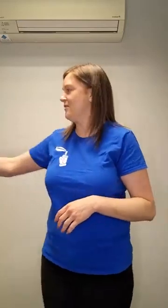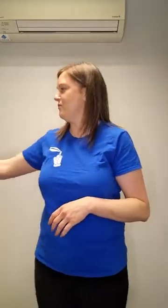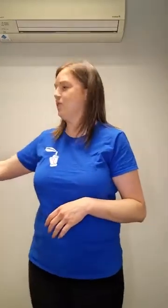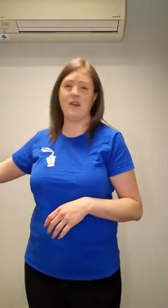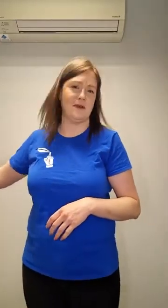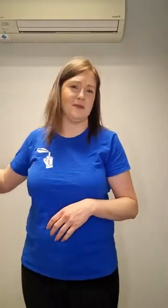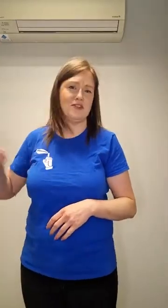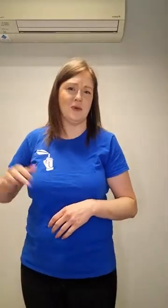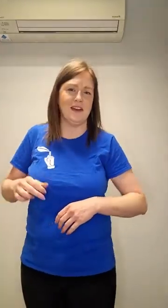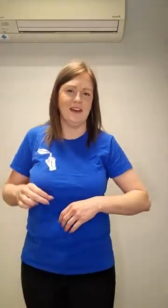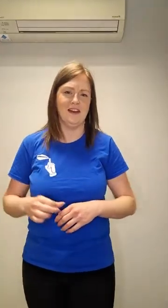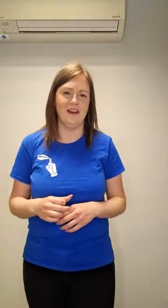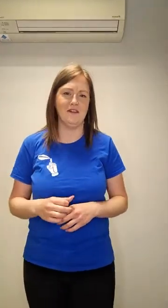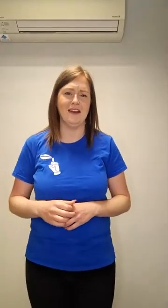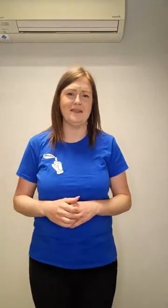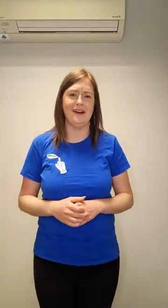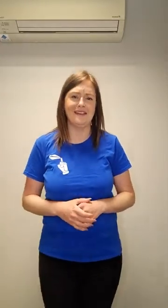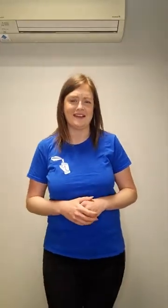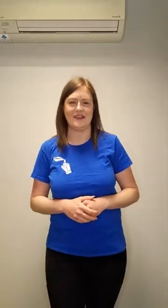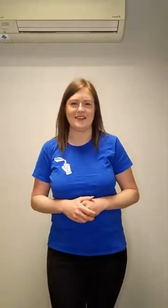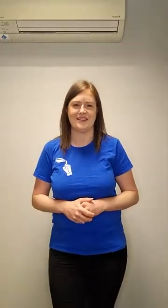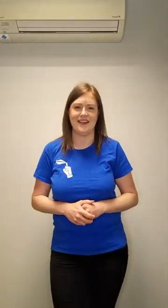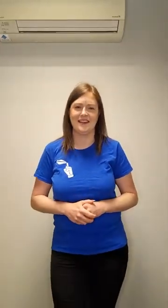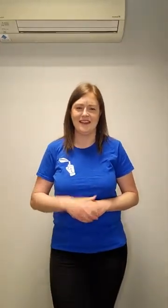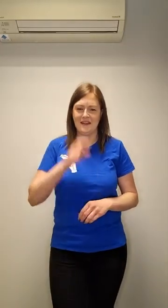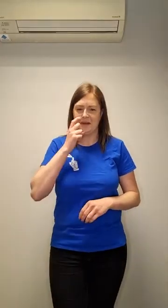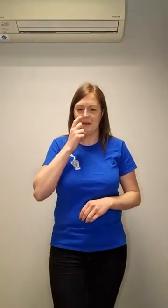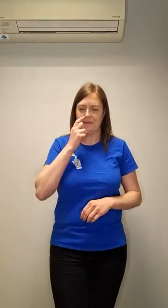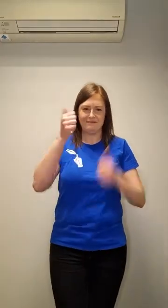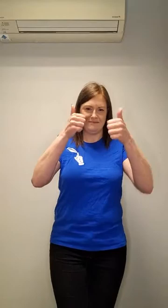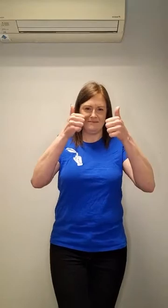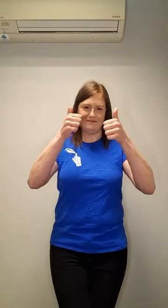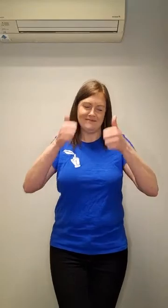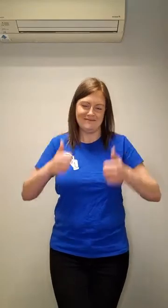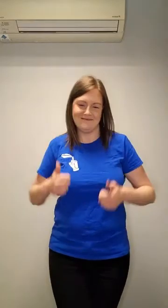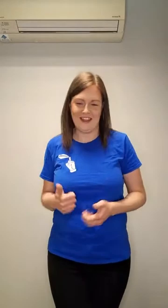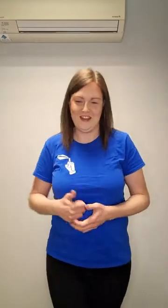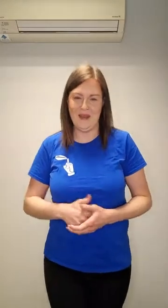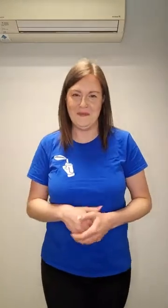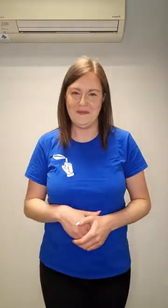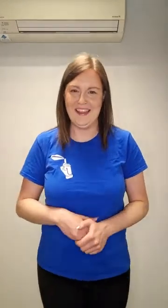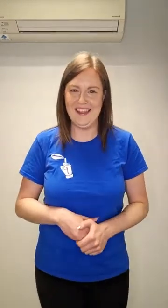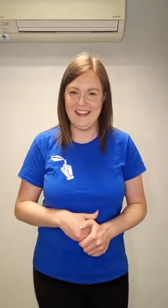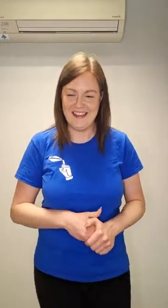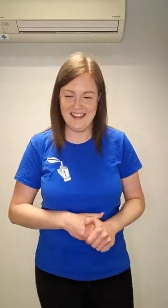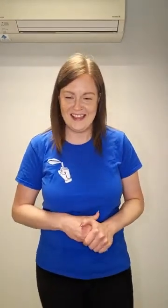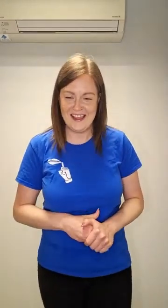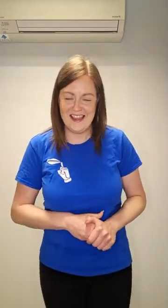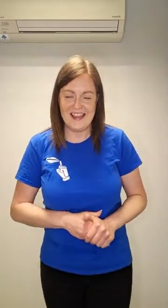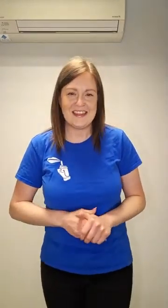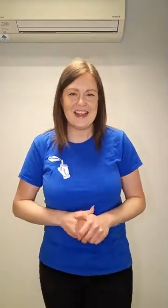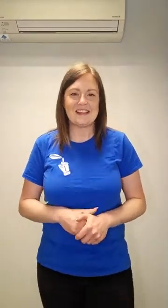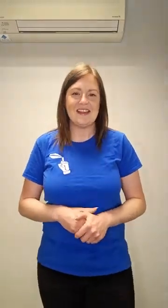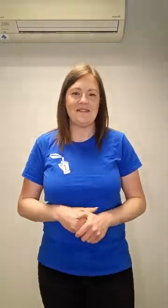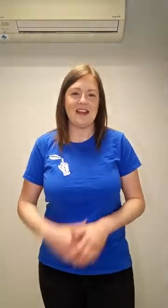your 4-year-old, is joining in and loving it as well. That's fantastic. Thank you. The next sign that we're going to